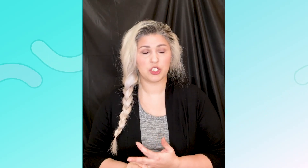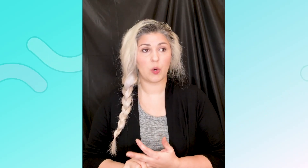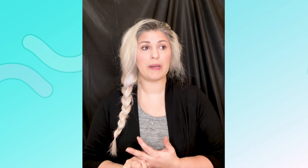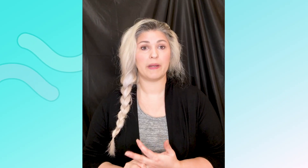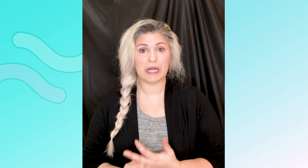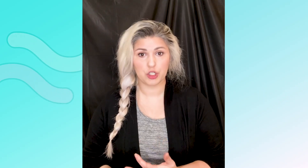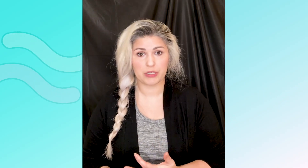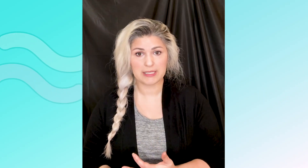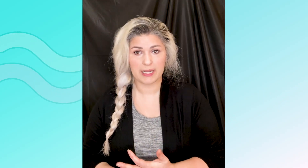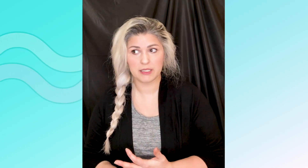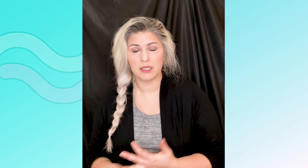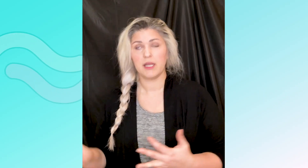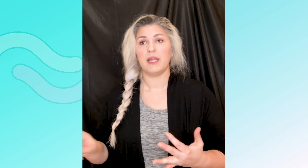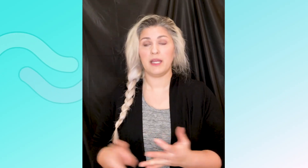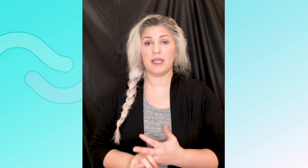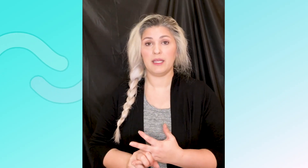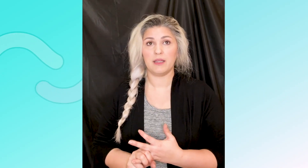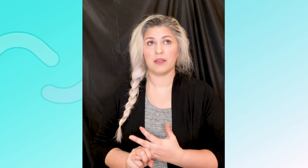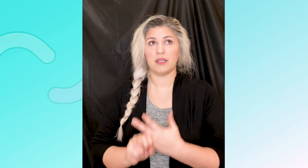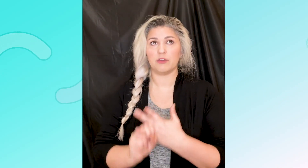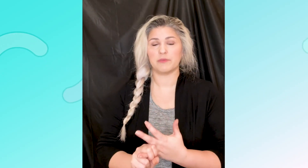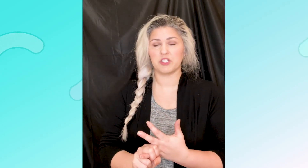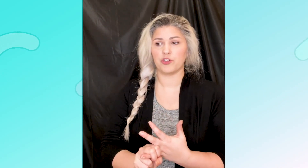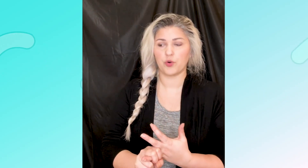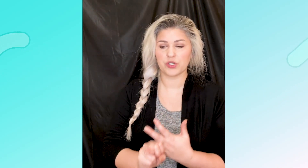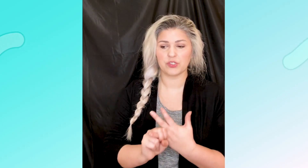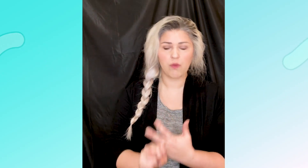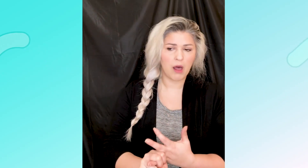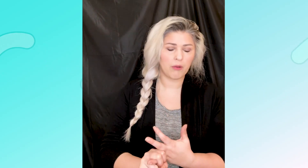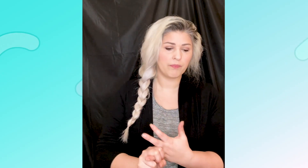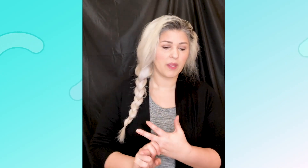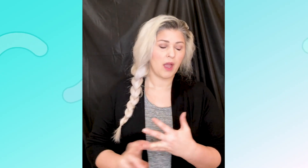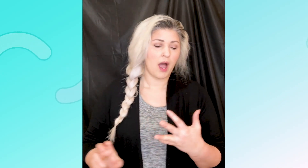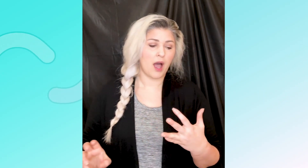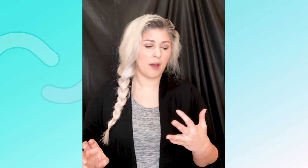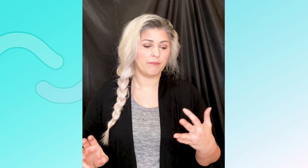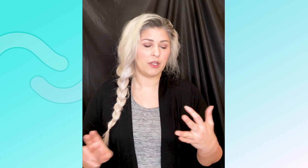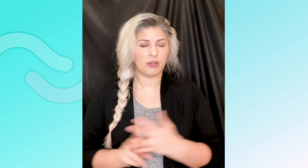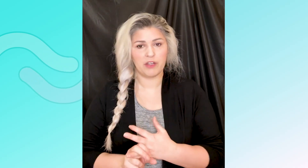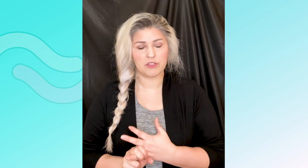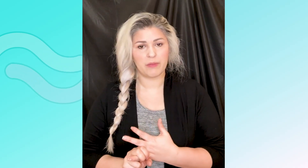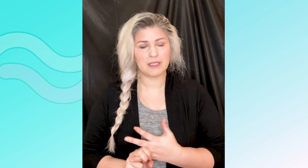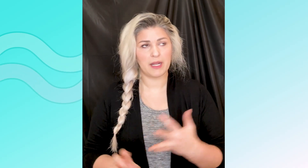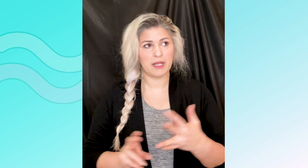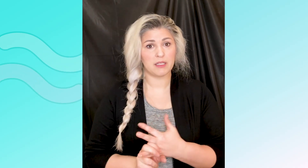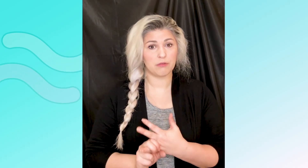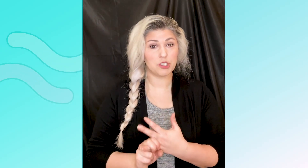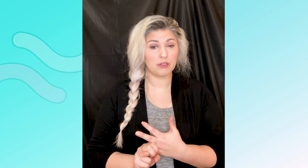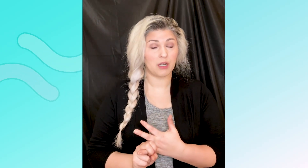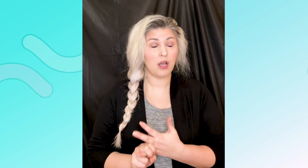do teach quite a bit of country signs in the Ultimate Starter course as well. And you can find those on my